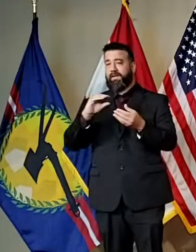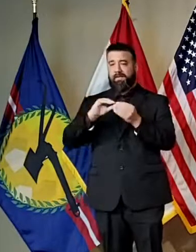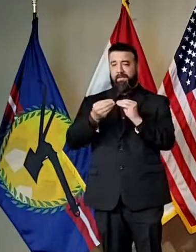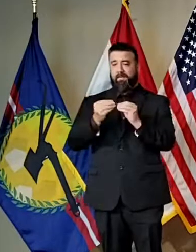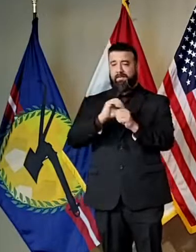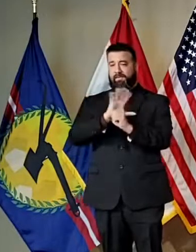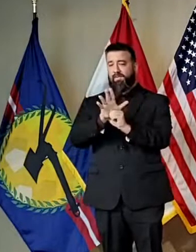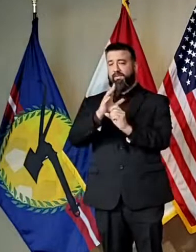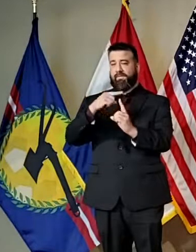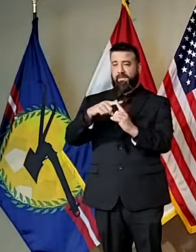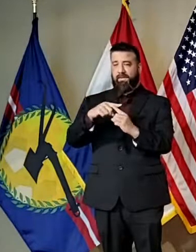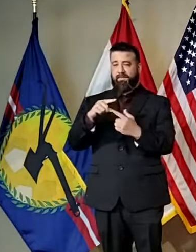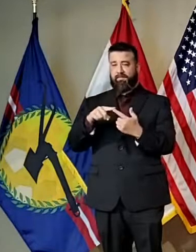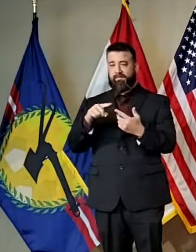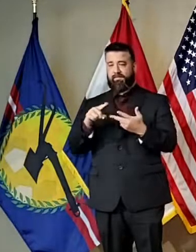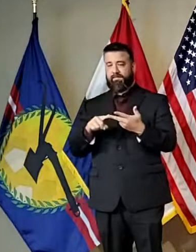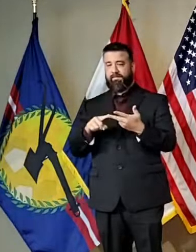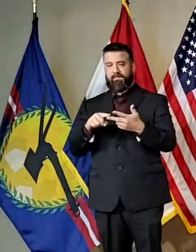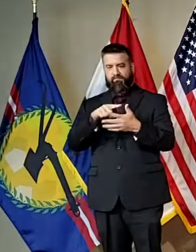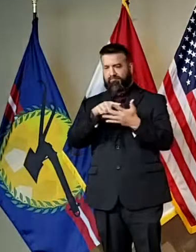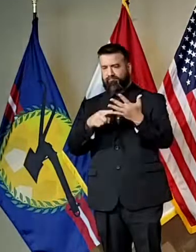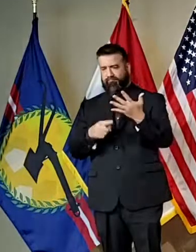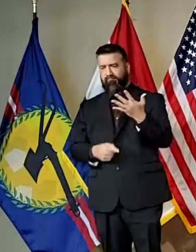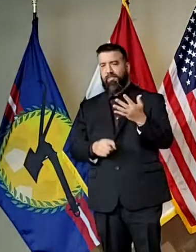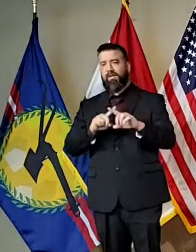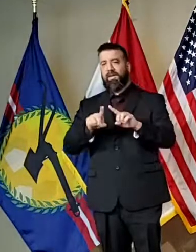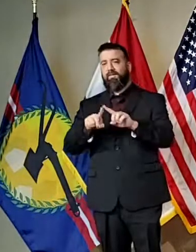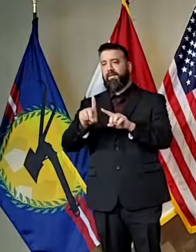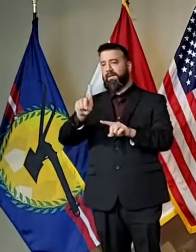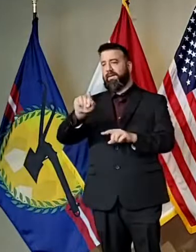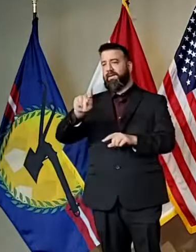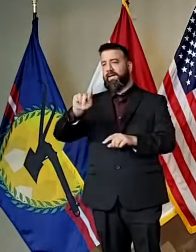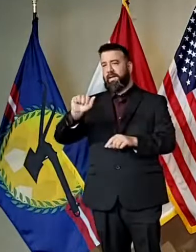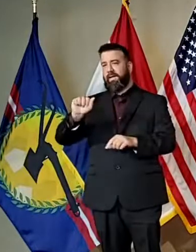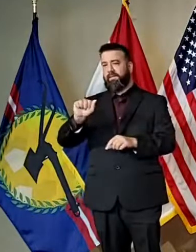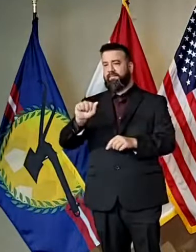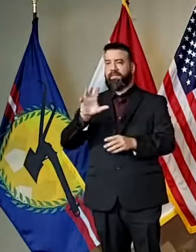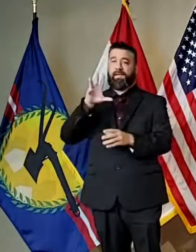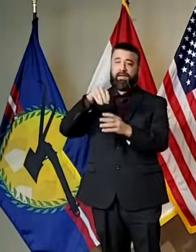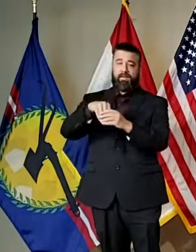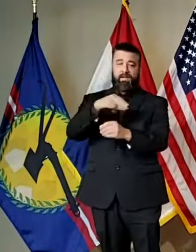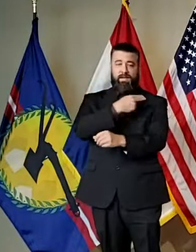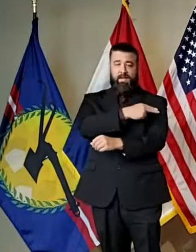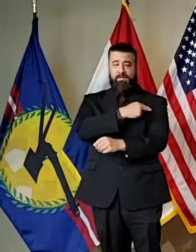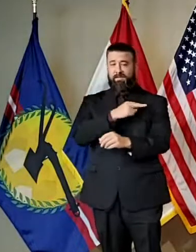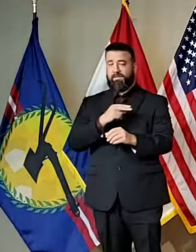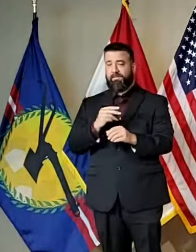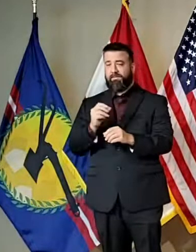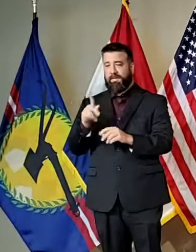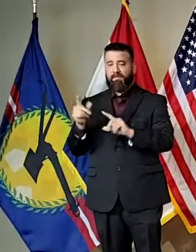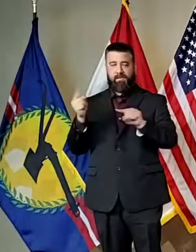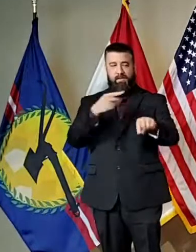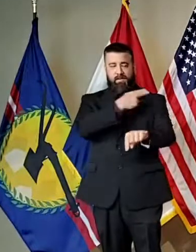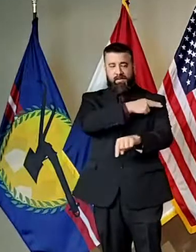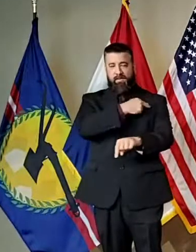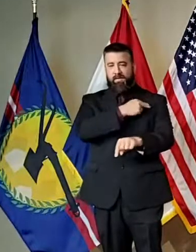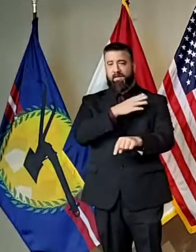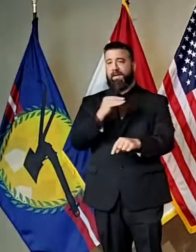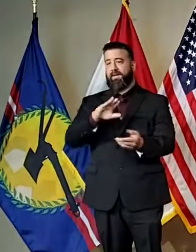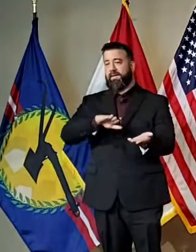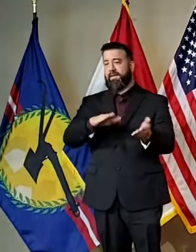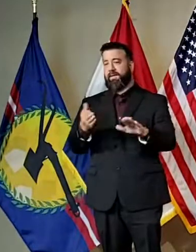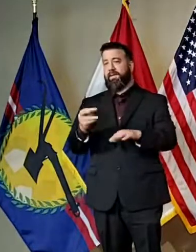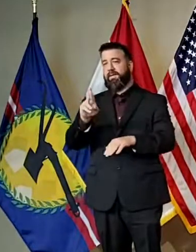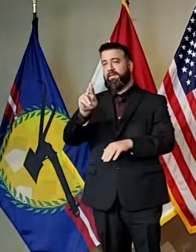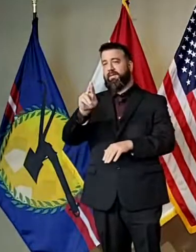very closely, along with all the other data points, including the trends in hospitalizations, the death rate. There's a whole list of statistics